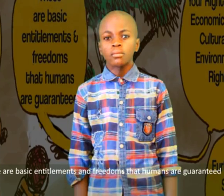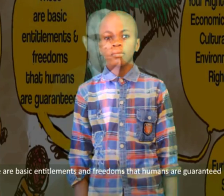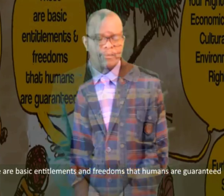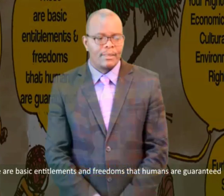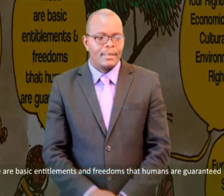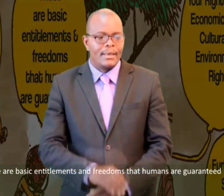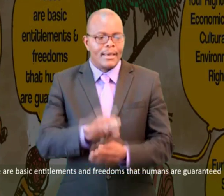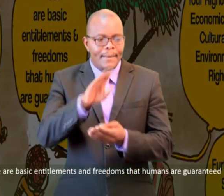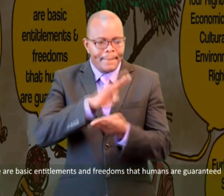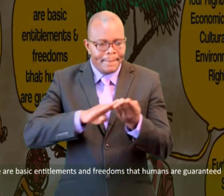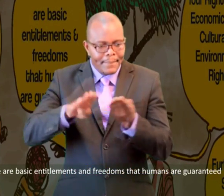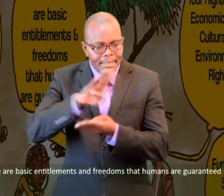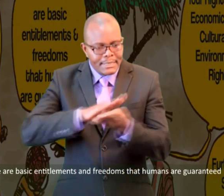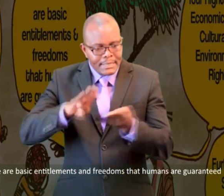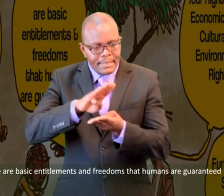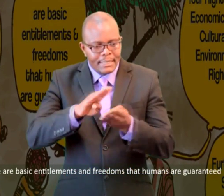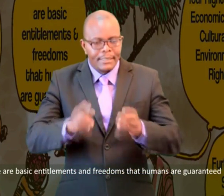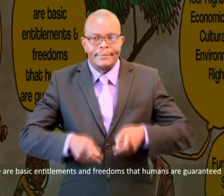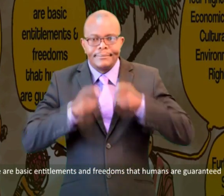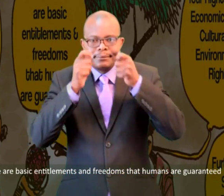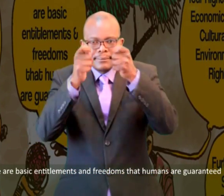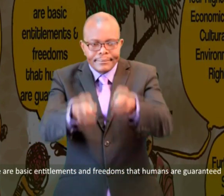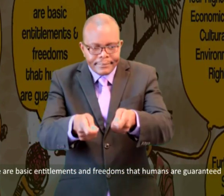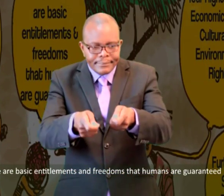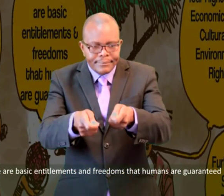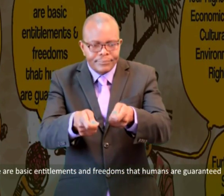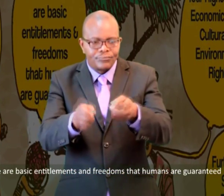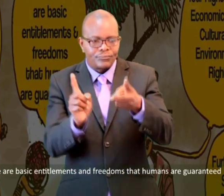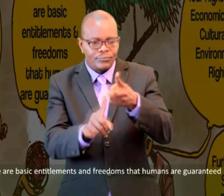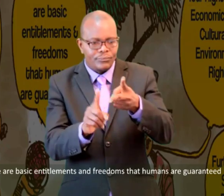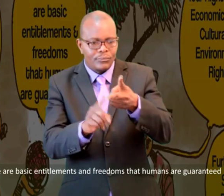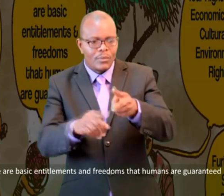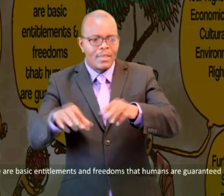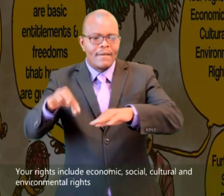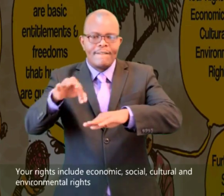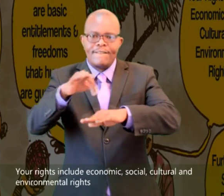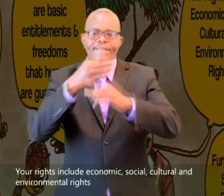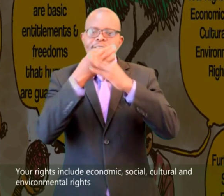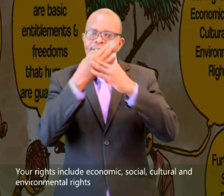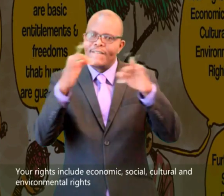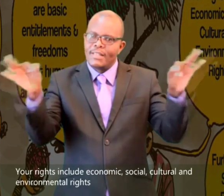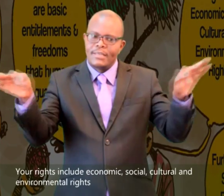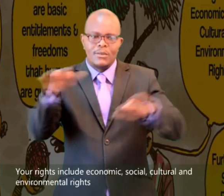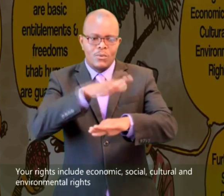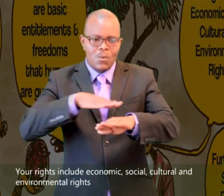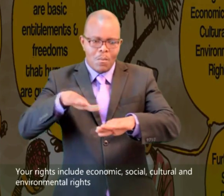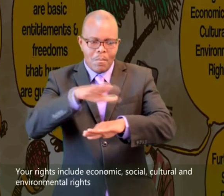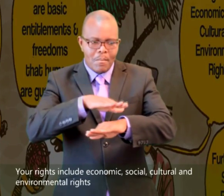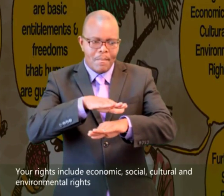These are basic entitlements and freedoms that humans are guaranteed. Your rights include